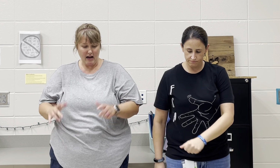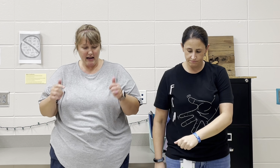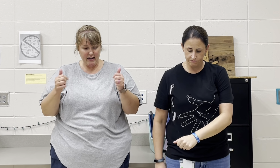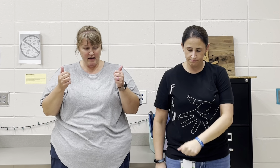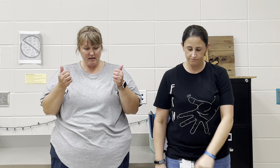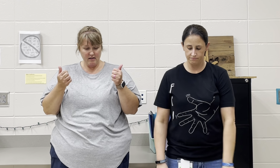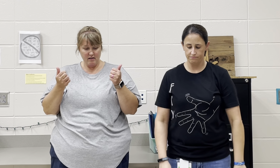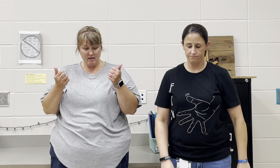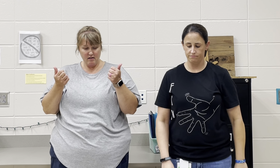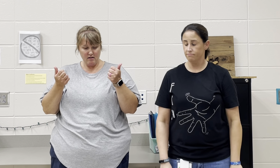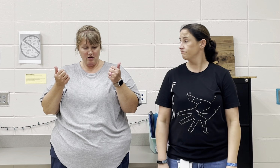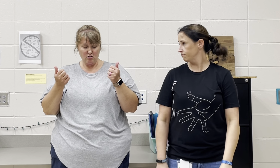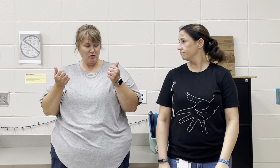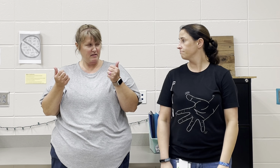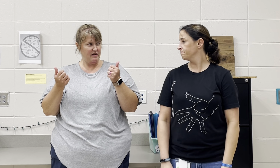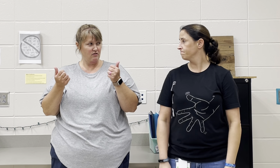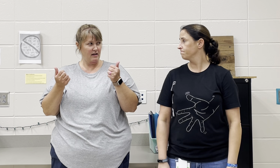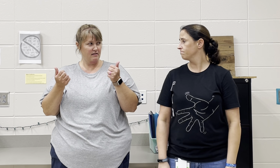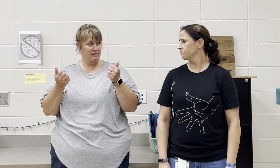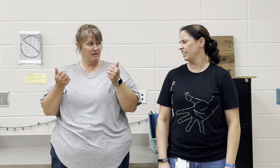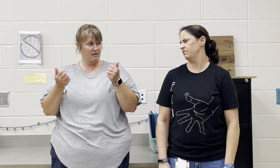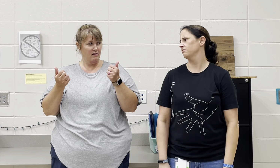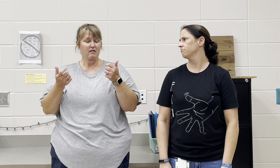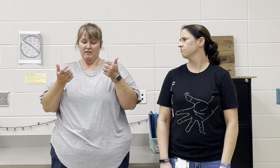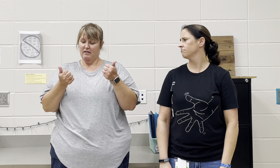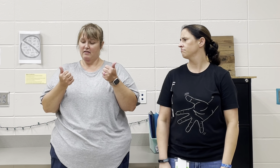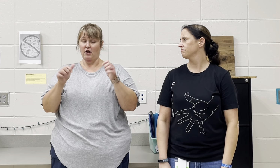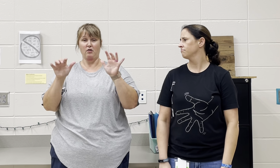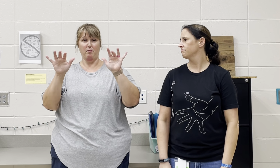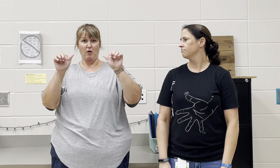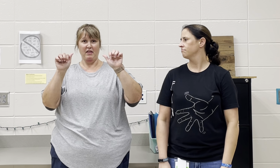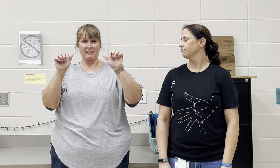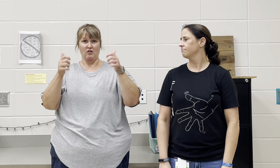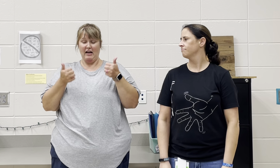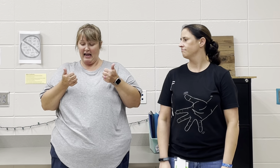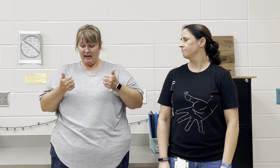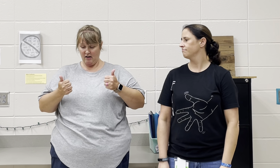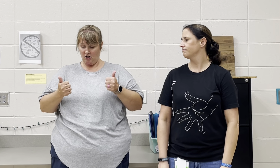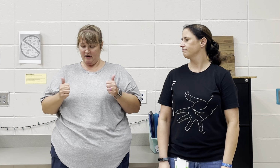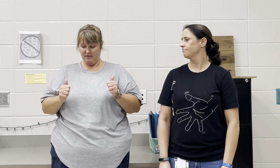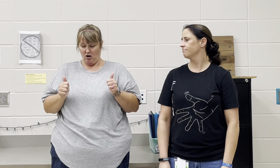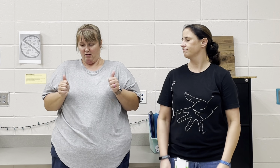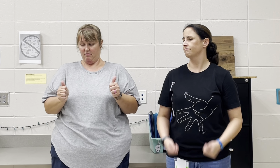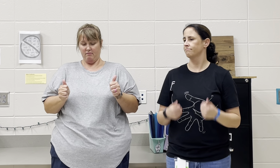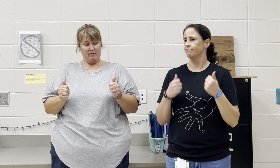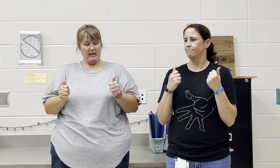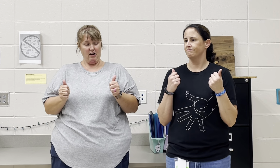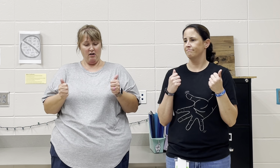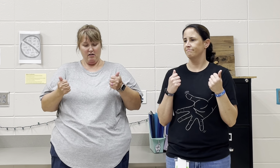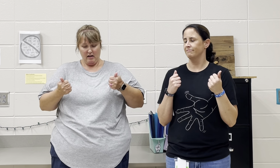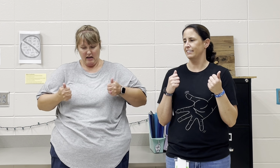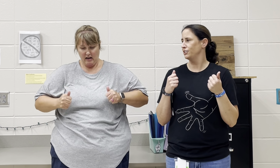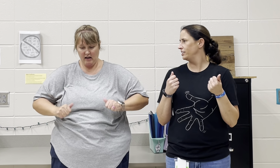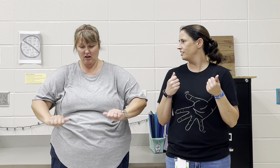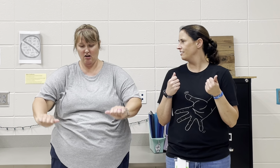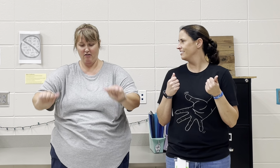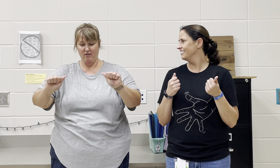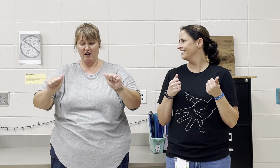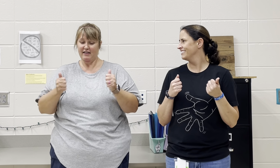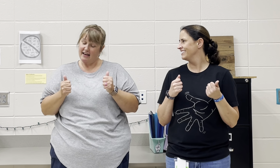Try. Can we do it with the T's or the A's? A's. So both hands are an A, and you're gonna start here. Like And tootie top. go, yeah, like